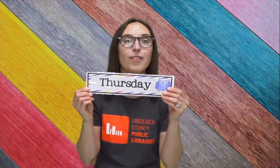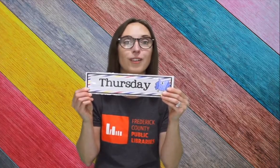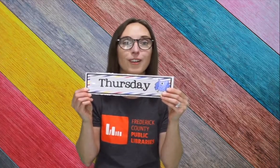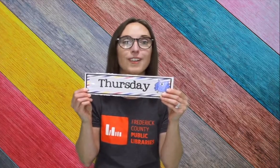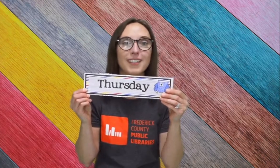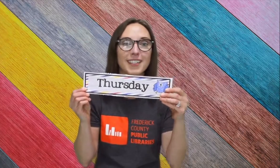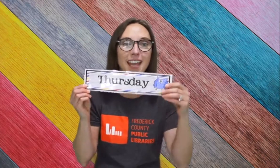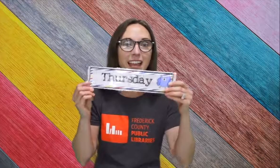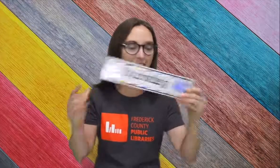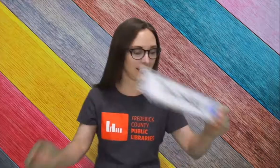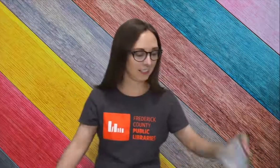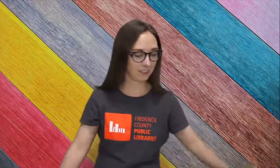Thursday,